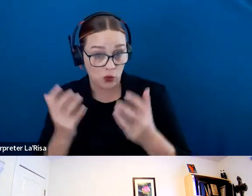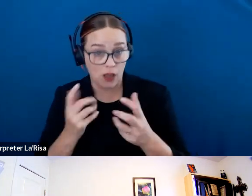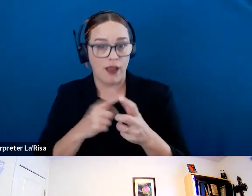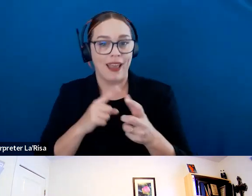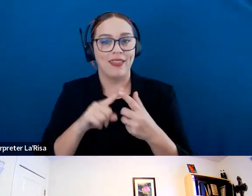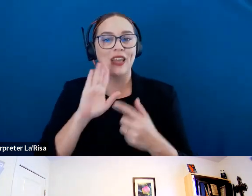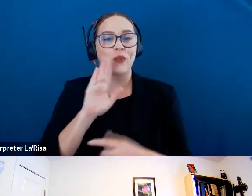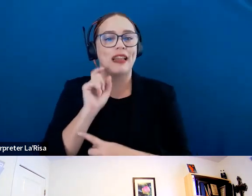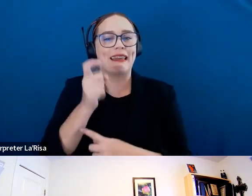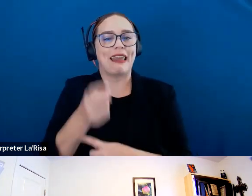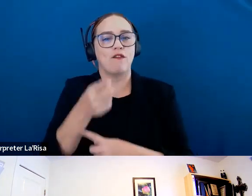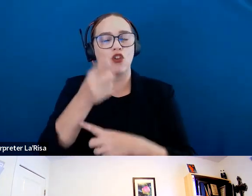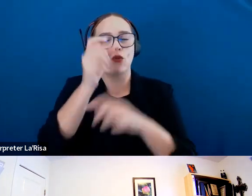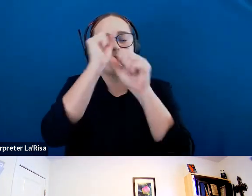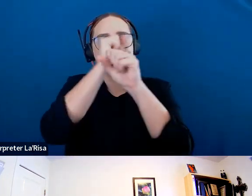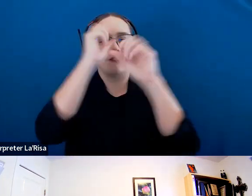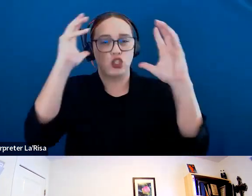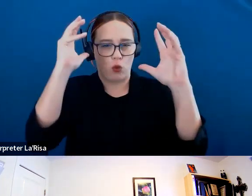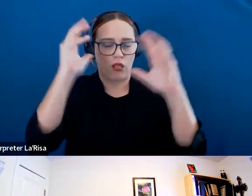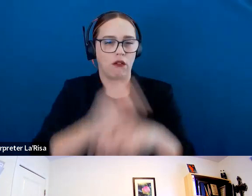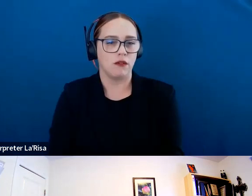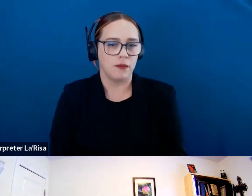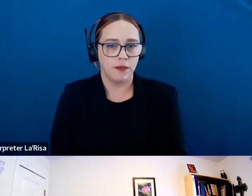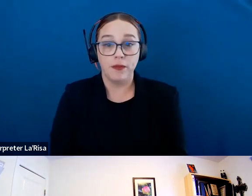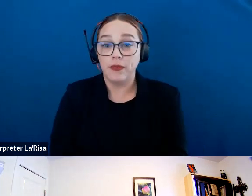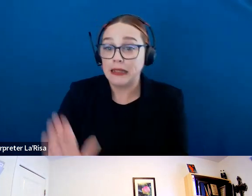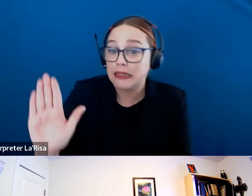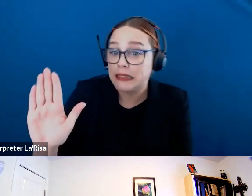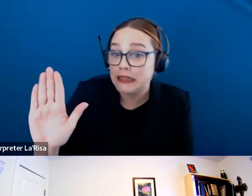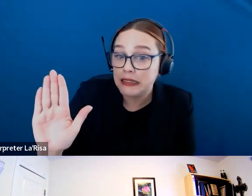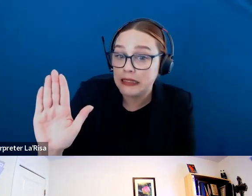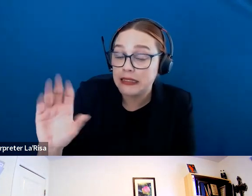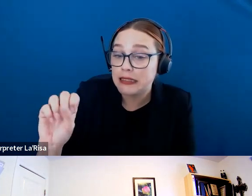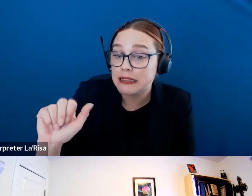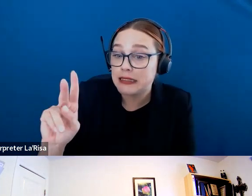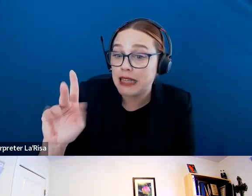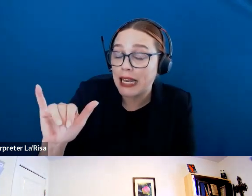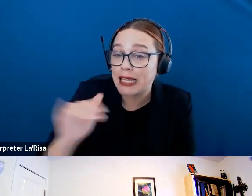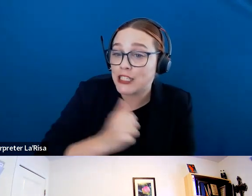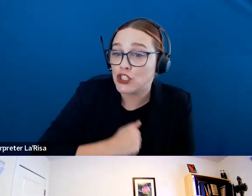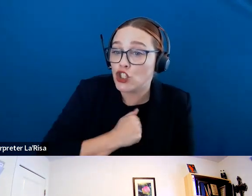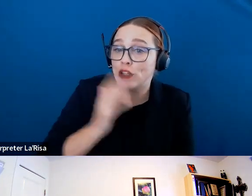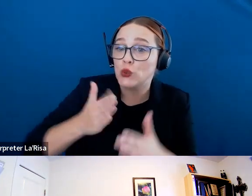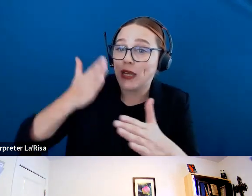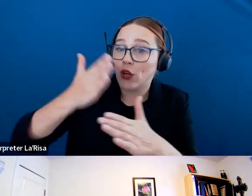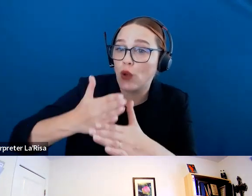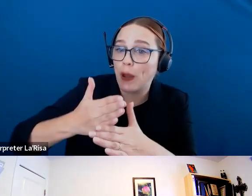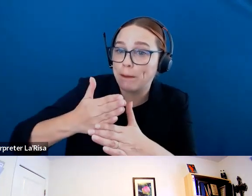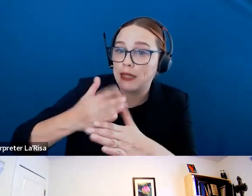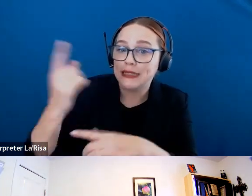give you a visual. So investment. Andy, sorry to interrupt, but somebody would like to see the